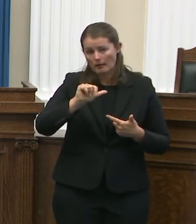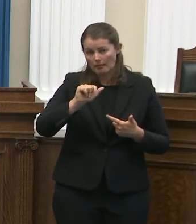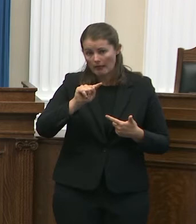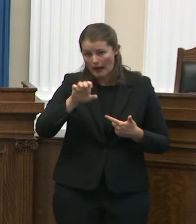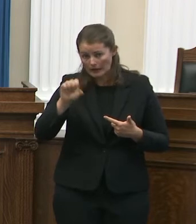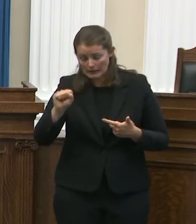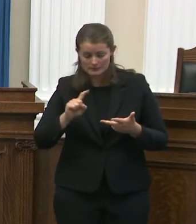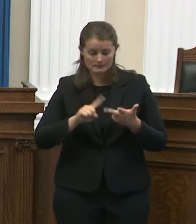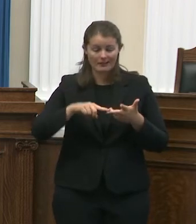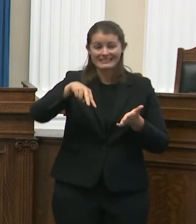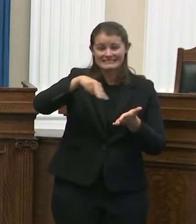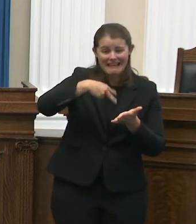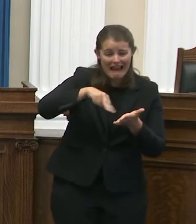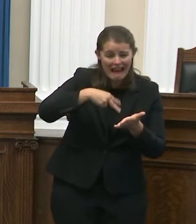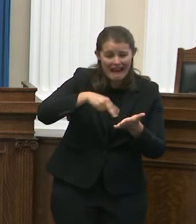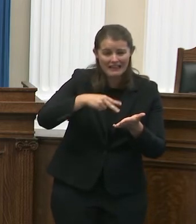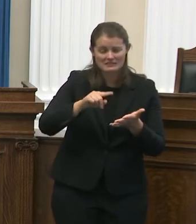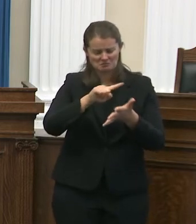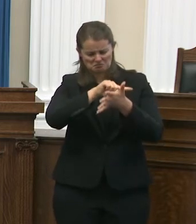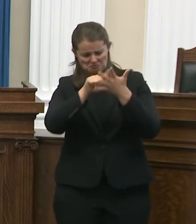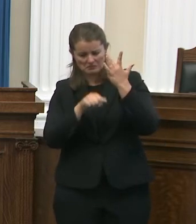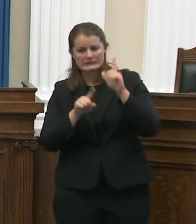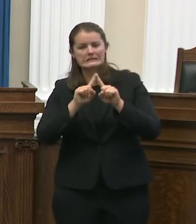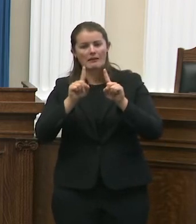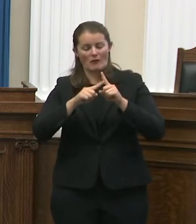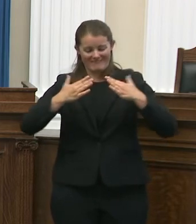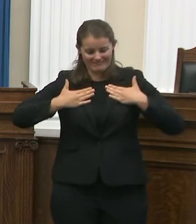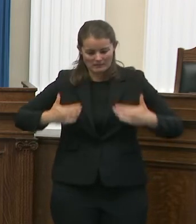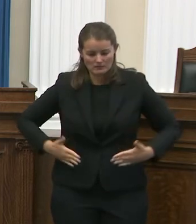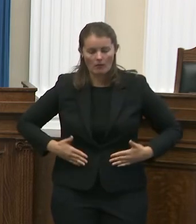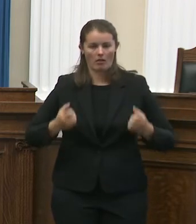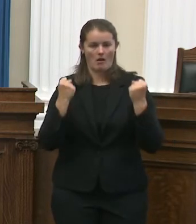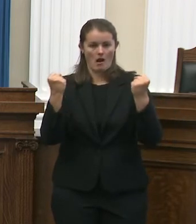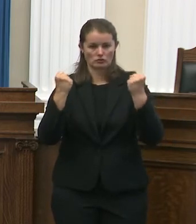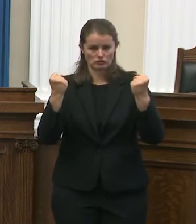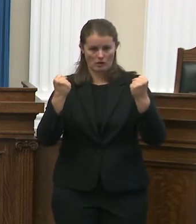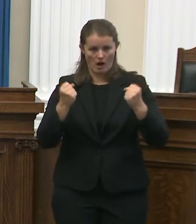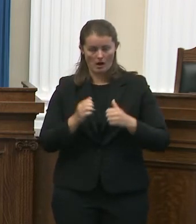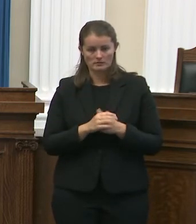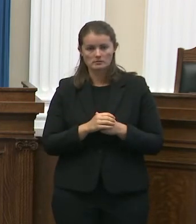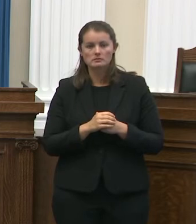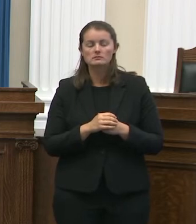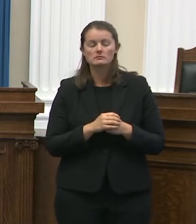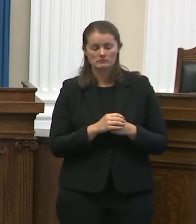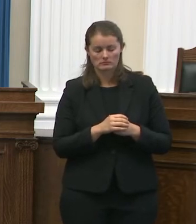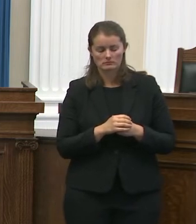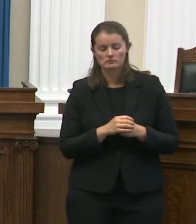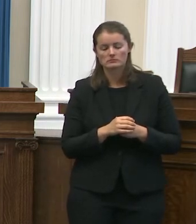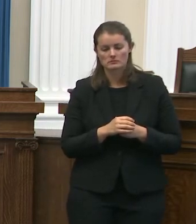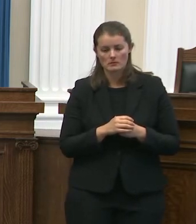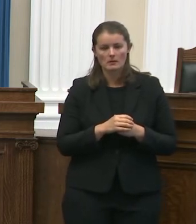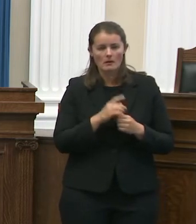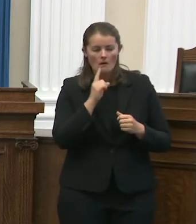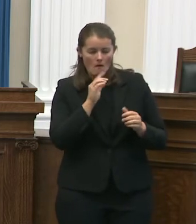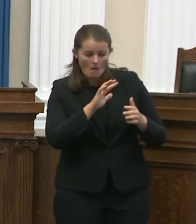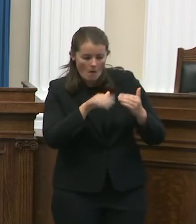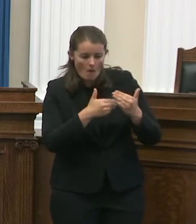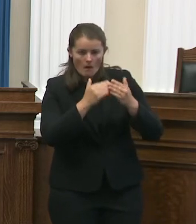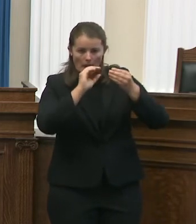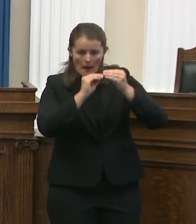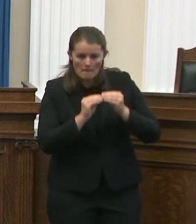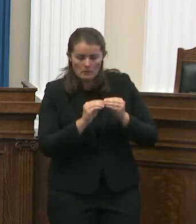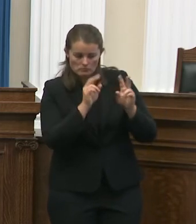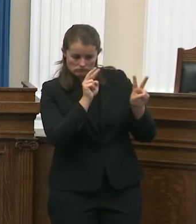exercise. We will continue to monitor compliance in these areas as well as follow the COVID-19 data